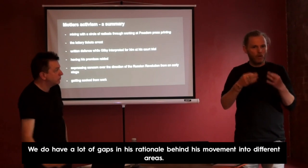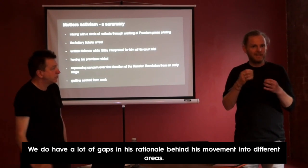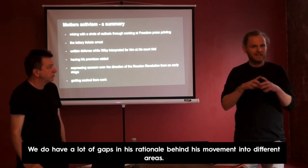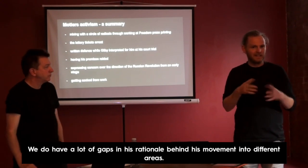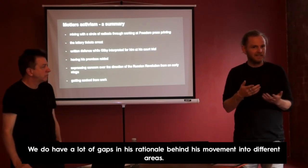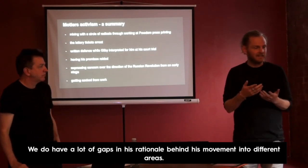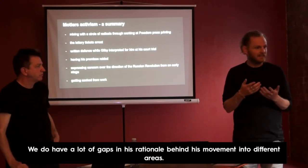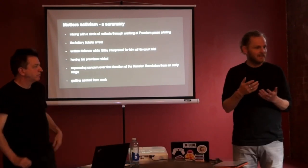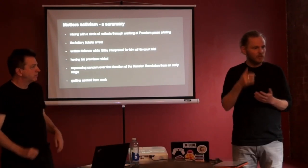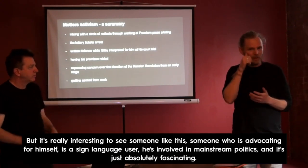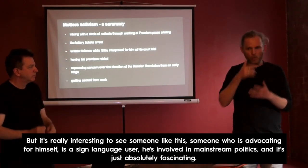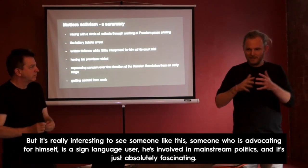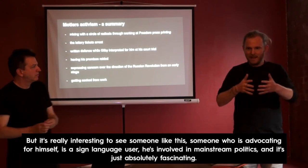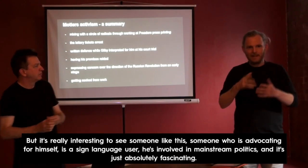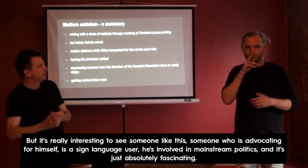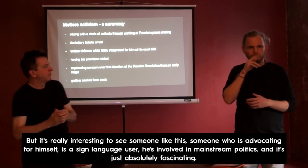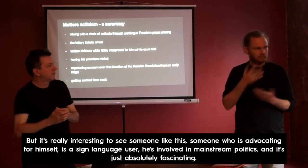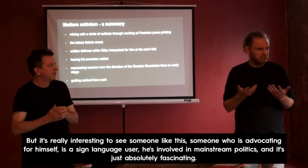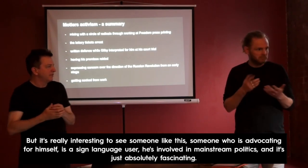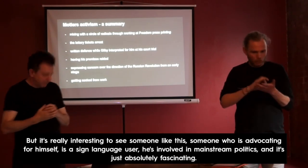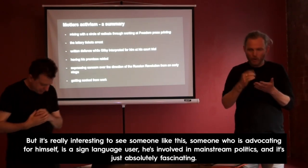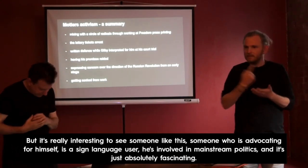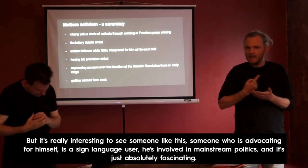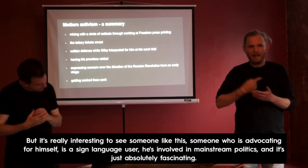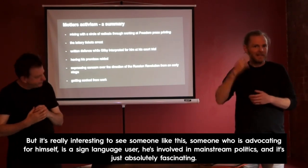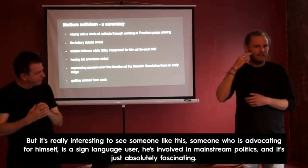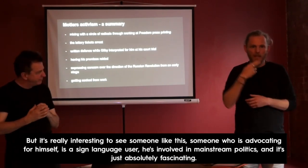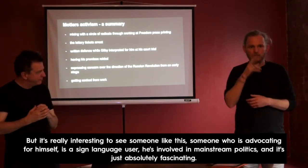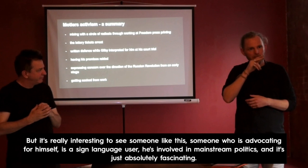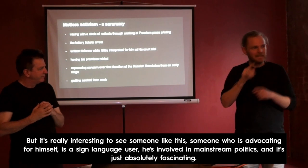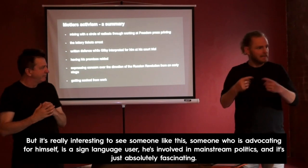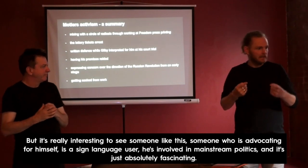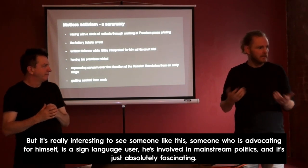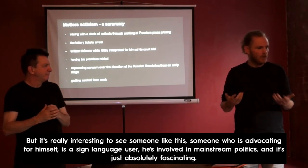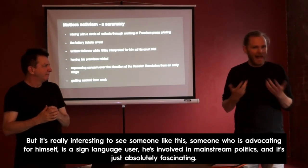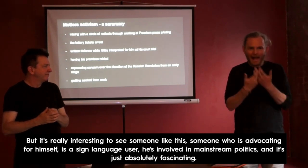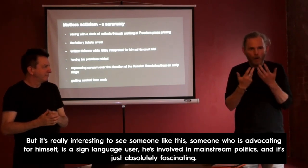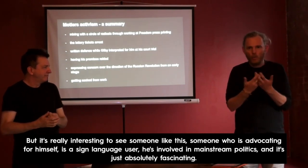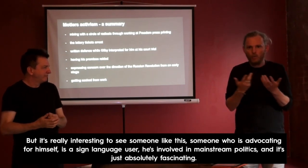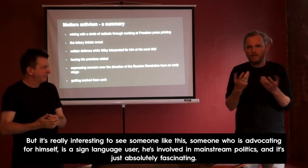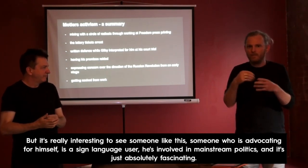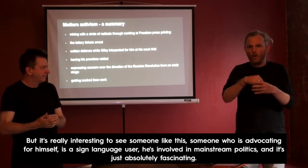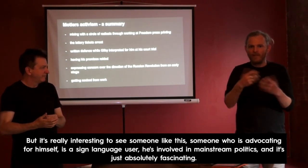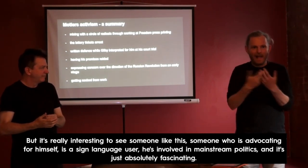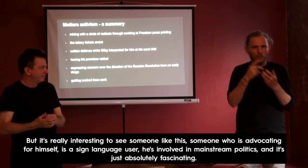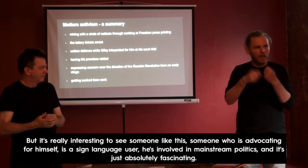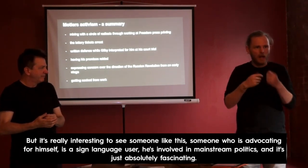between different periods. But it's really interesting to see someone like this who is someone who's advocating for himself, who's a sign language user,